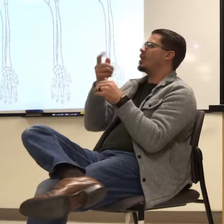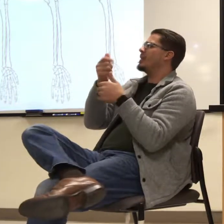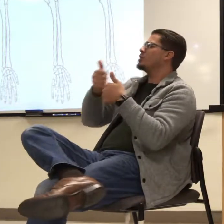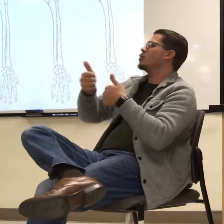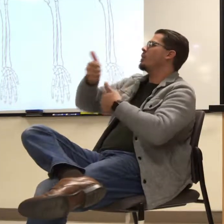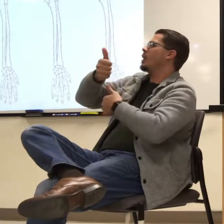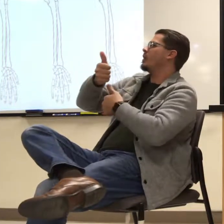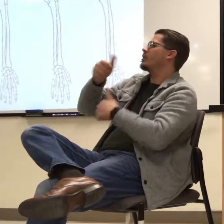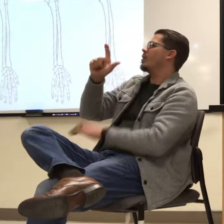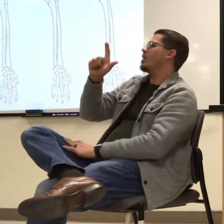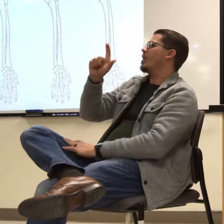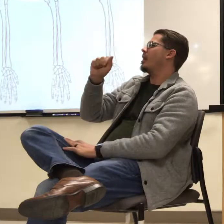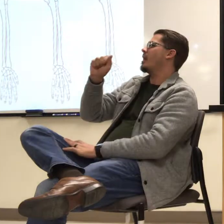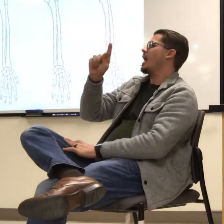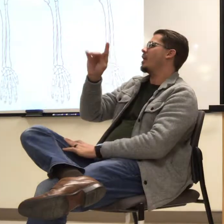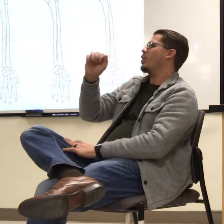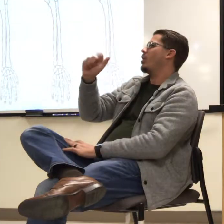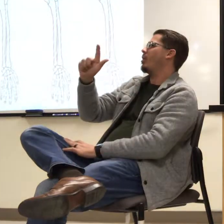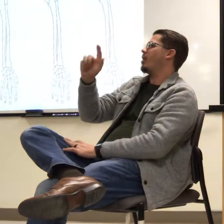epicondyle.